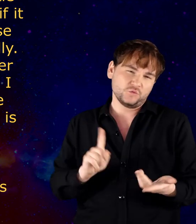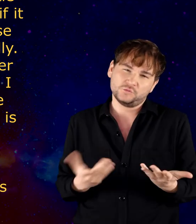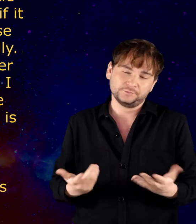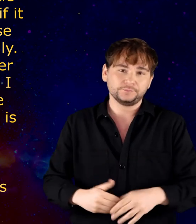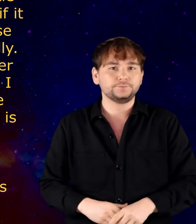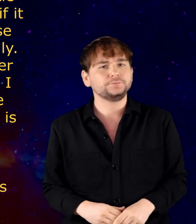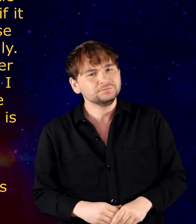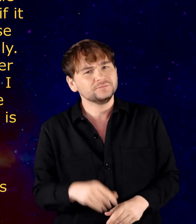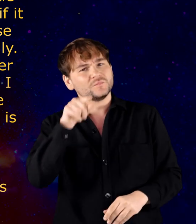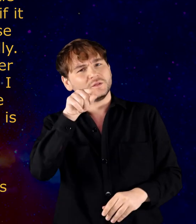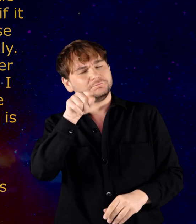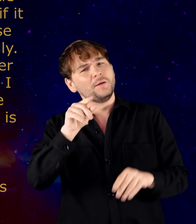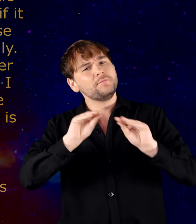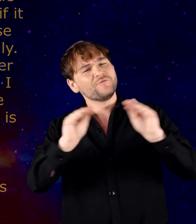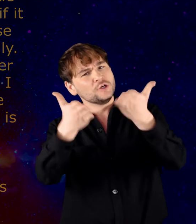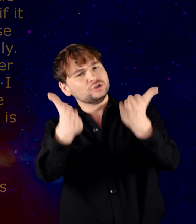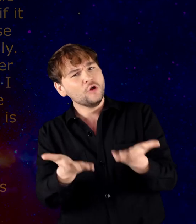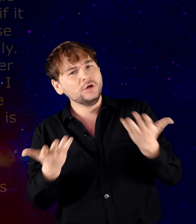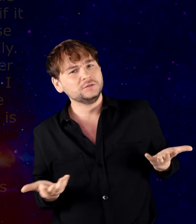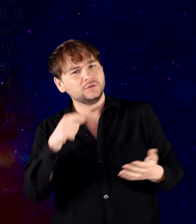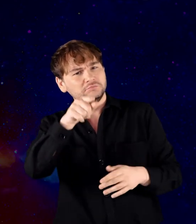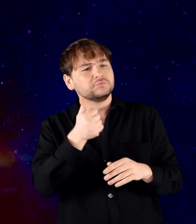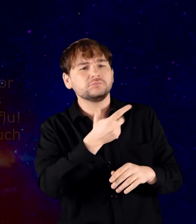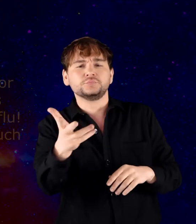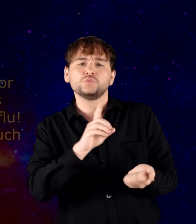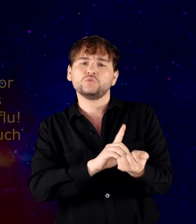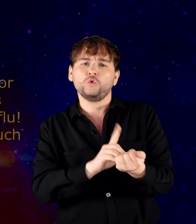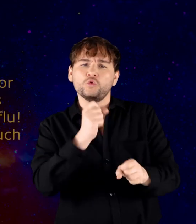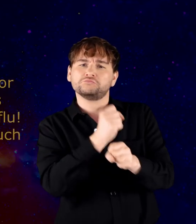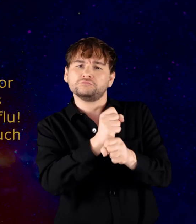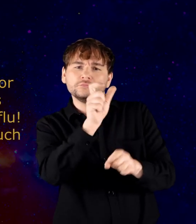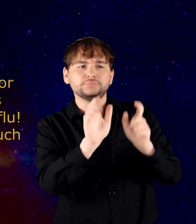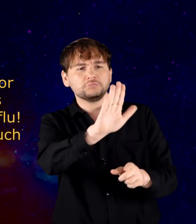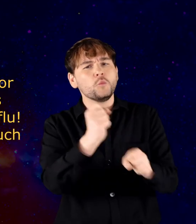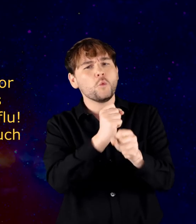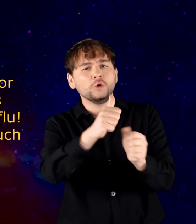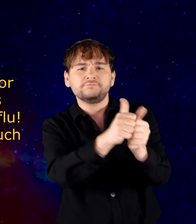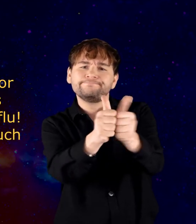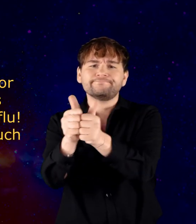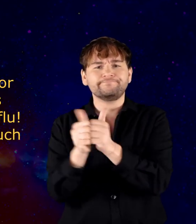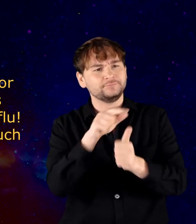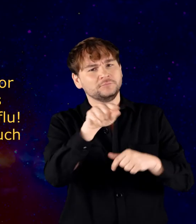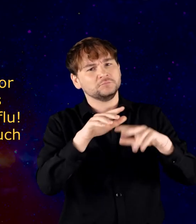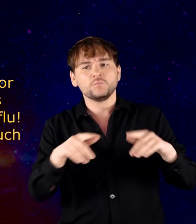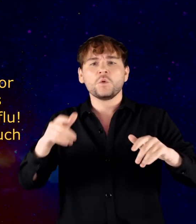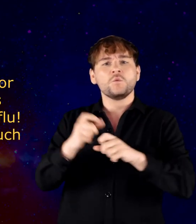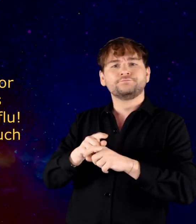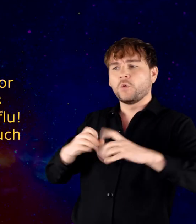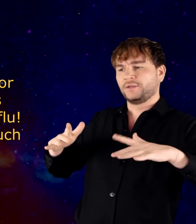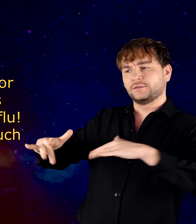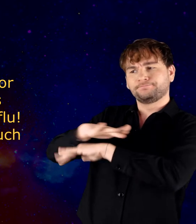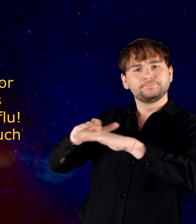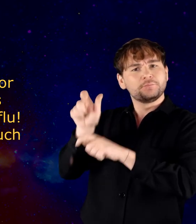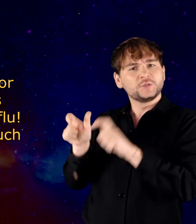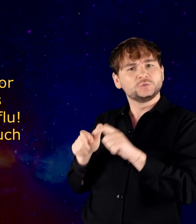it is remarkable, so to speak. Professor, there are quite a few doctors and colleagues